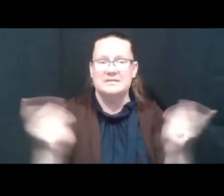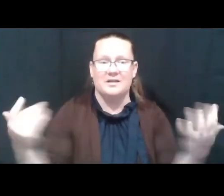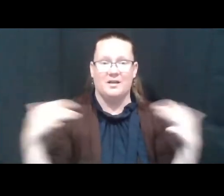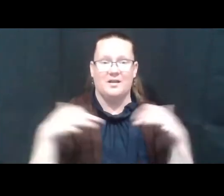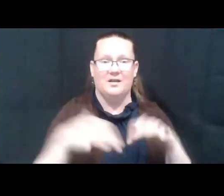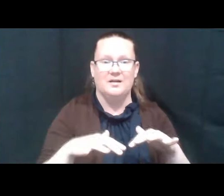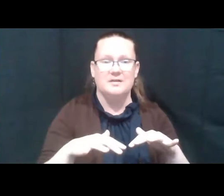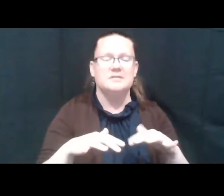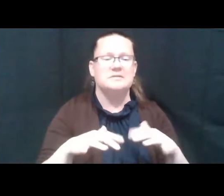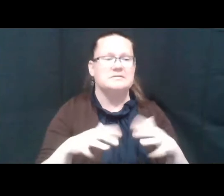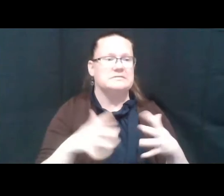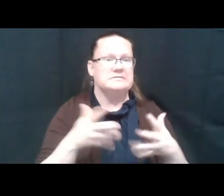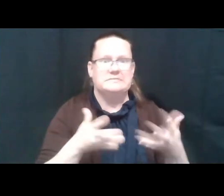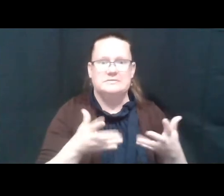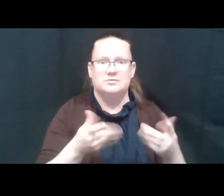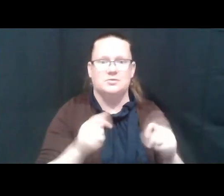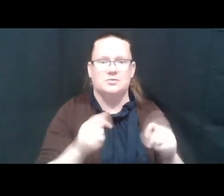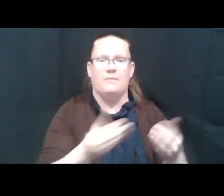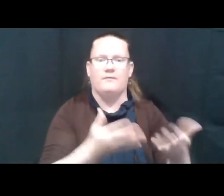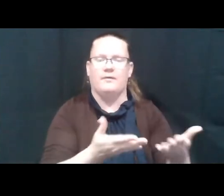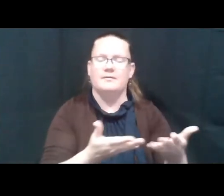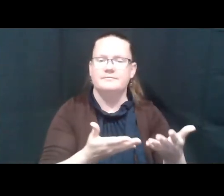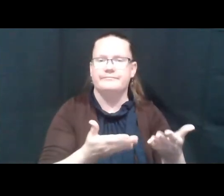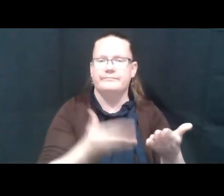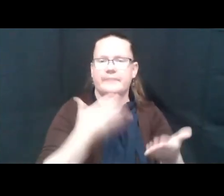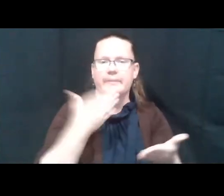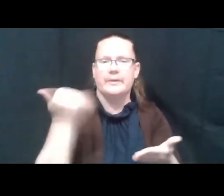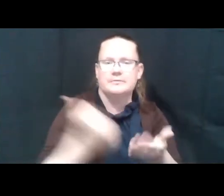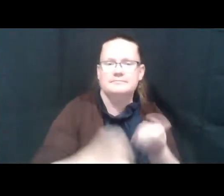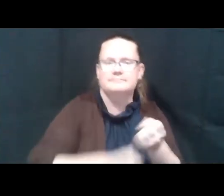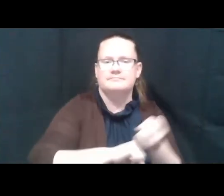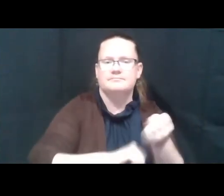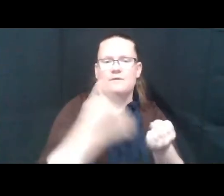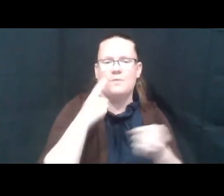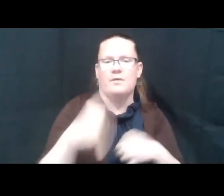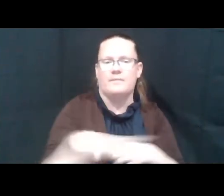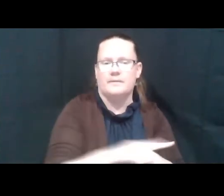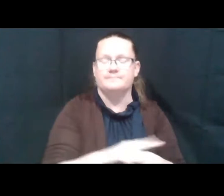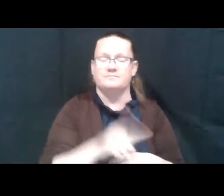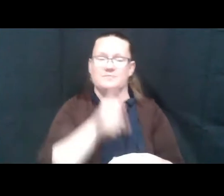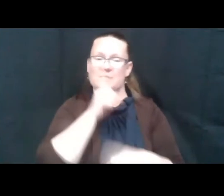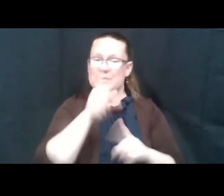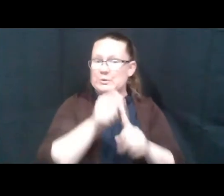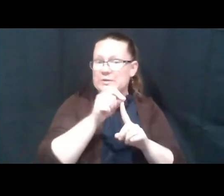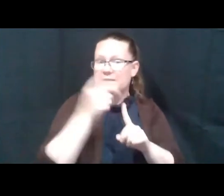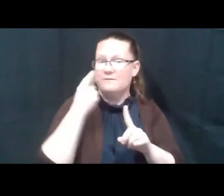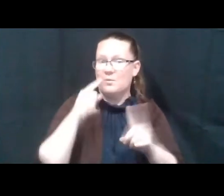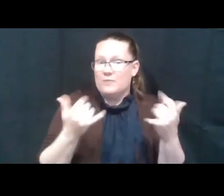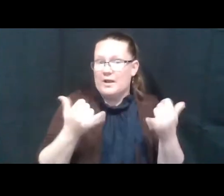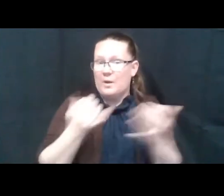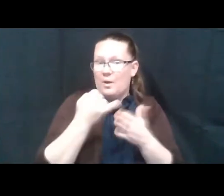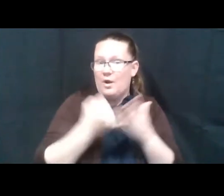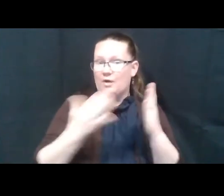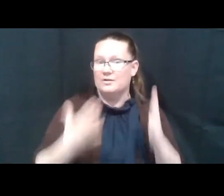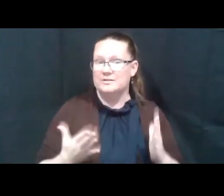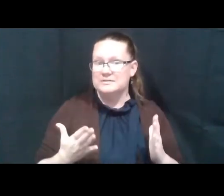to provide their employment. Artists, what's unique about this moment and this Recovery Act is that artists are